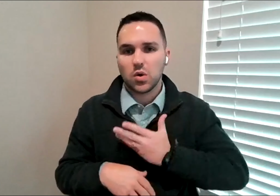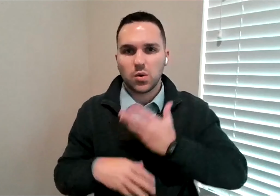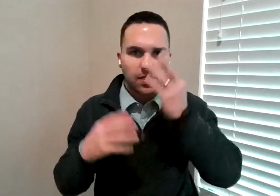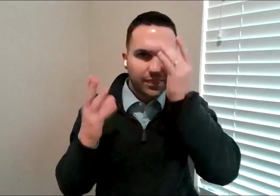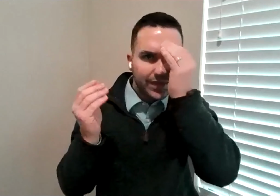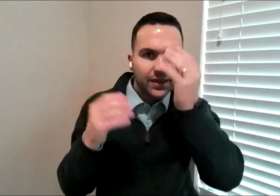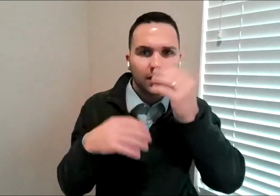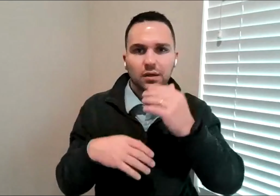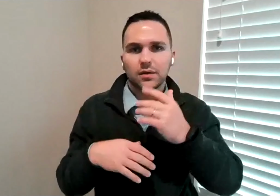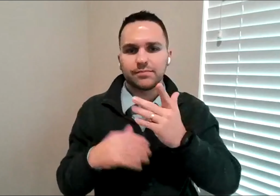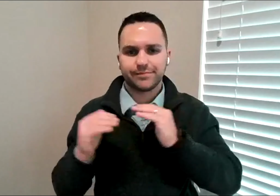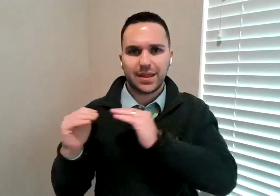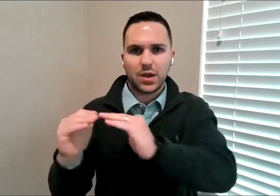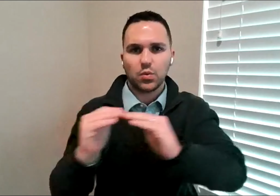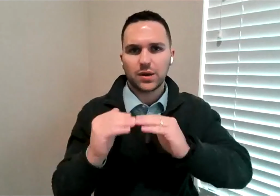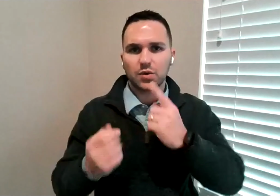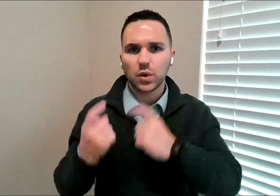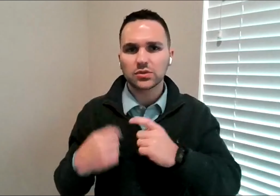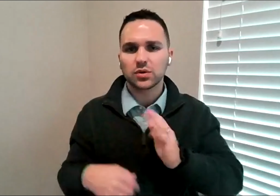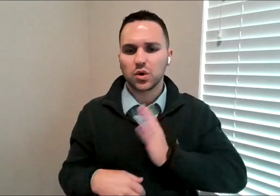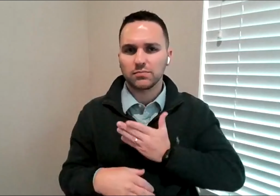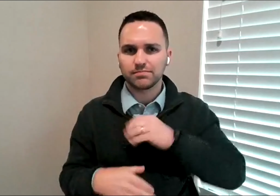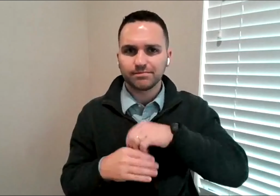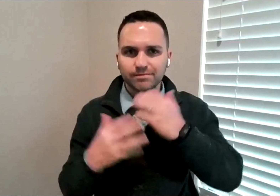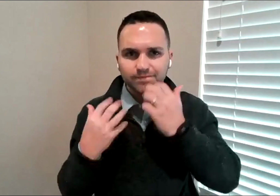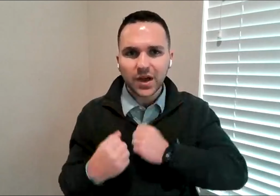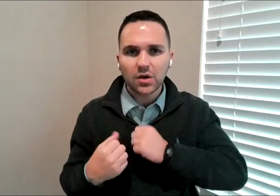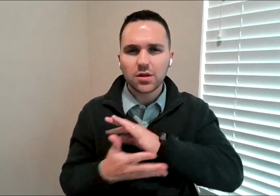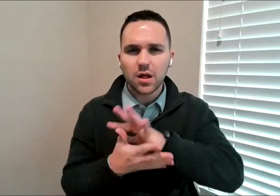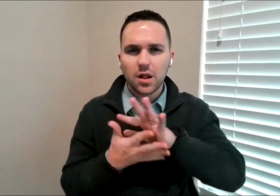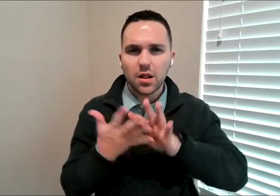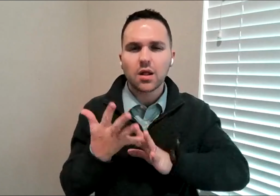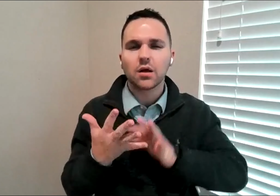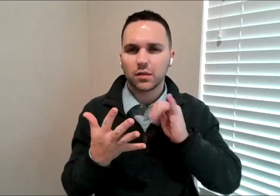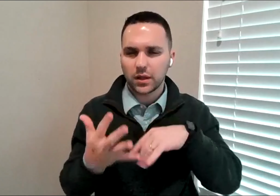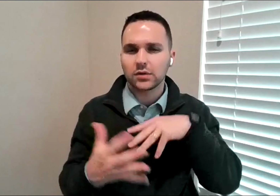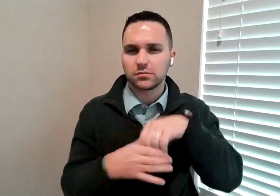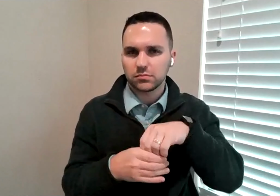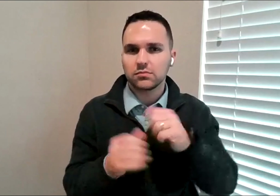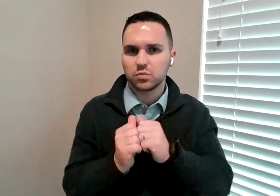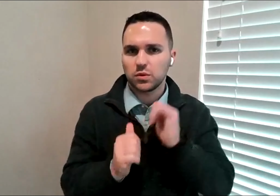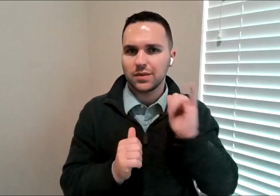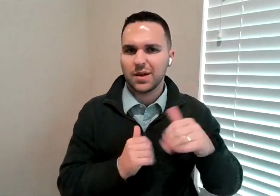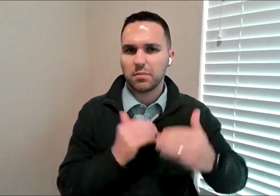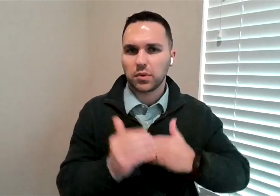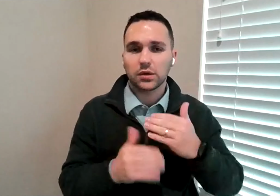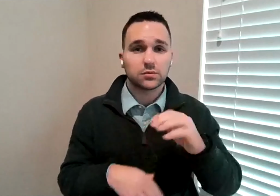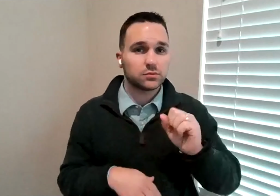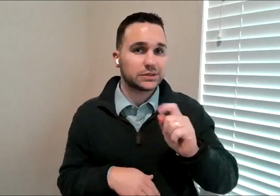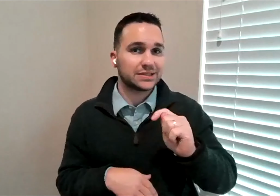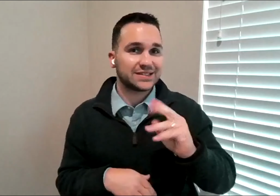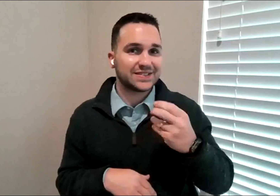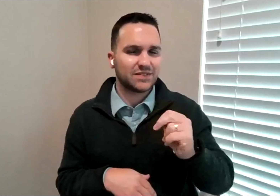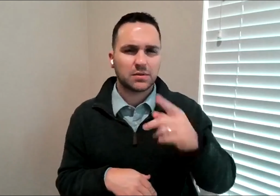questionnaire, a values commitment, all of those things will be part of that process. Stephen, say a little bit more at a high level